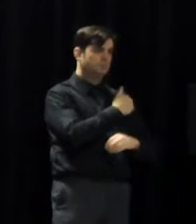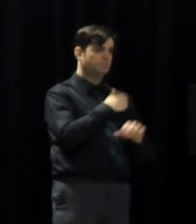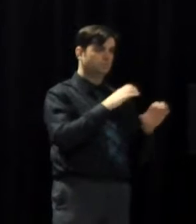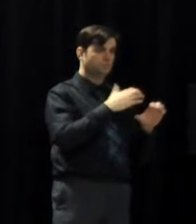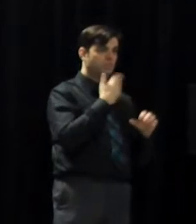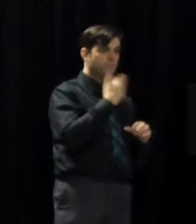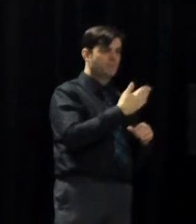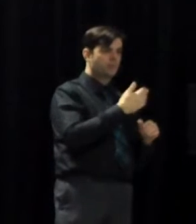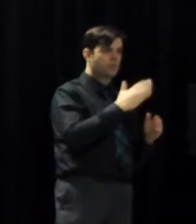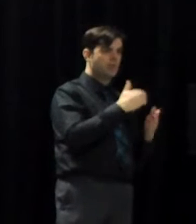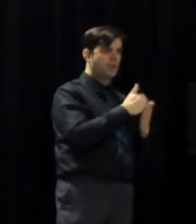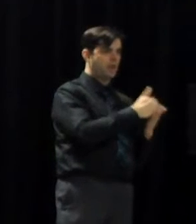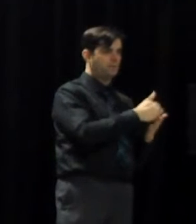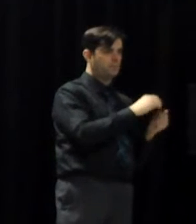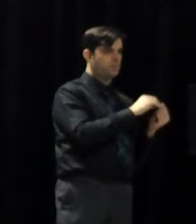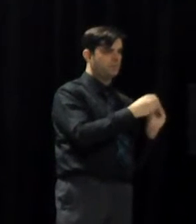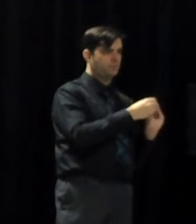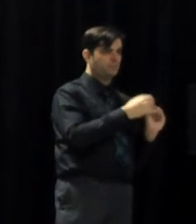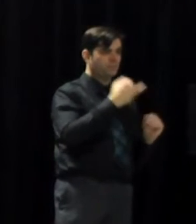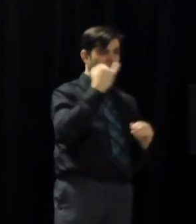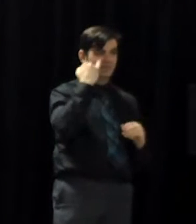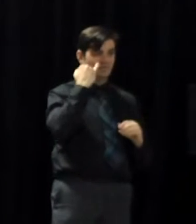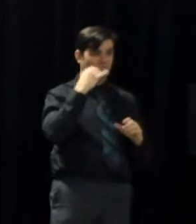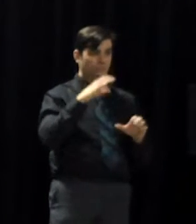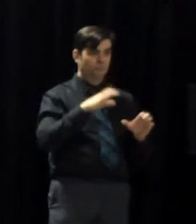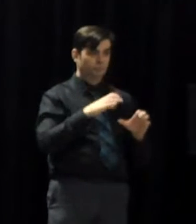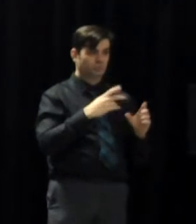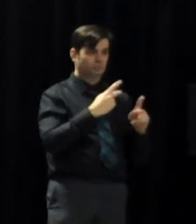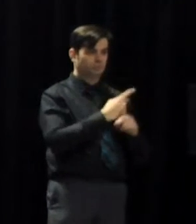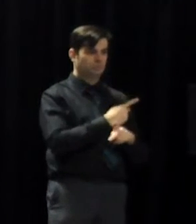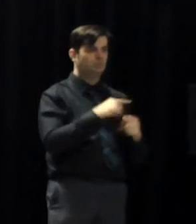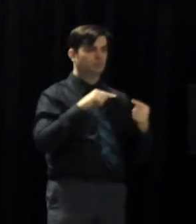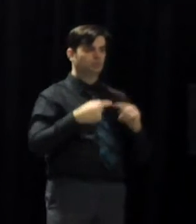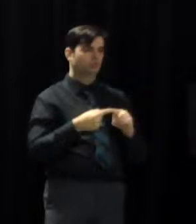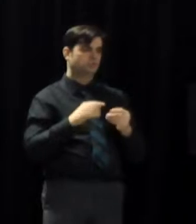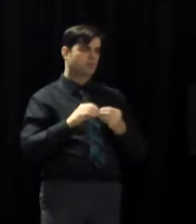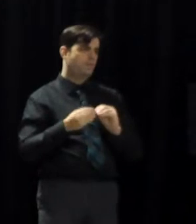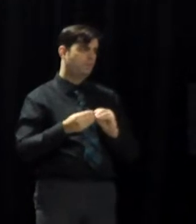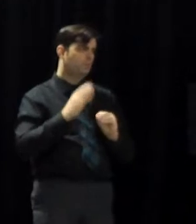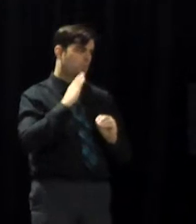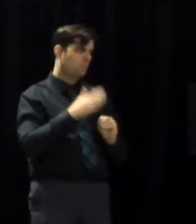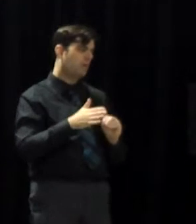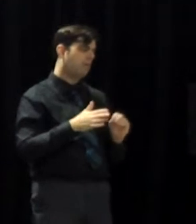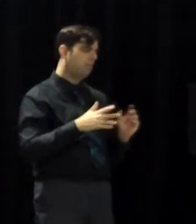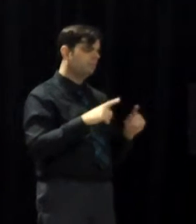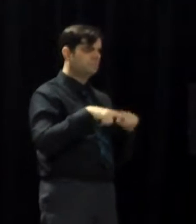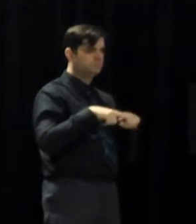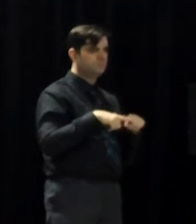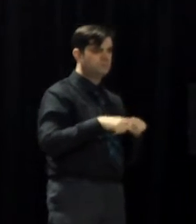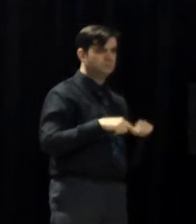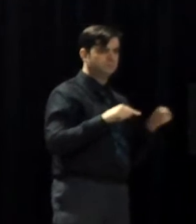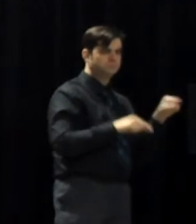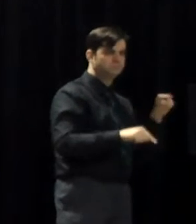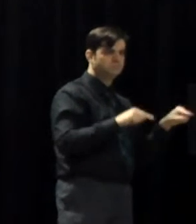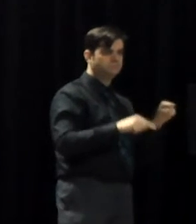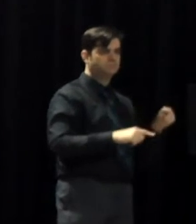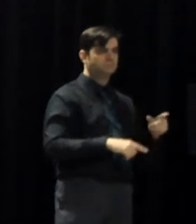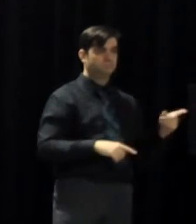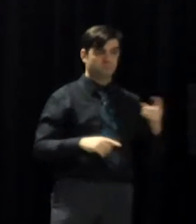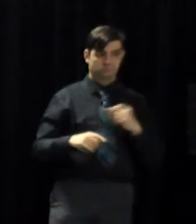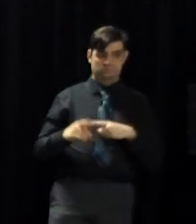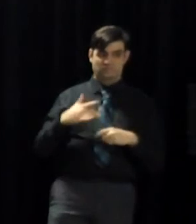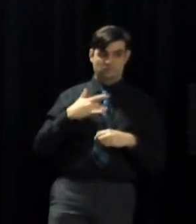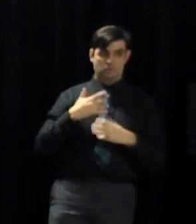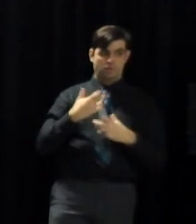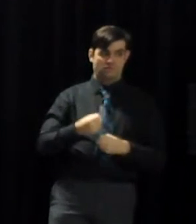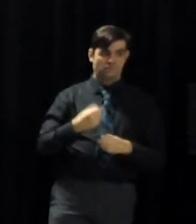If it's performing worse, it hurts your numbers. But you're pretty confident on that metric that we are not near entering a red